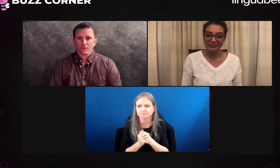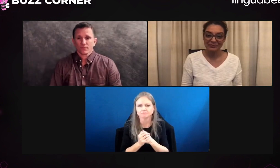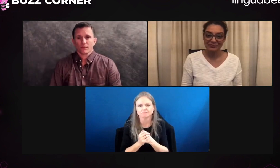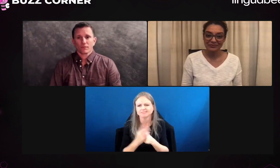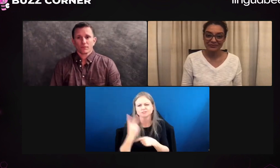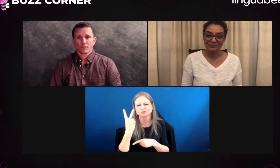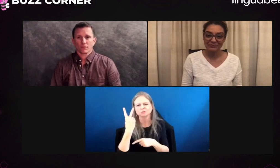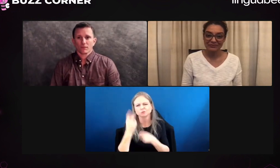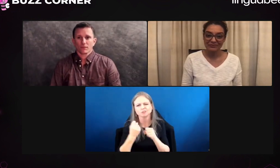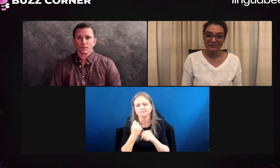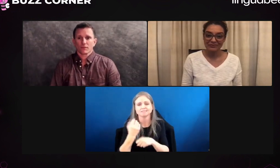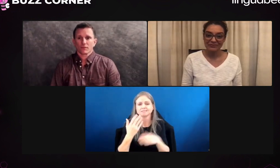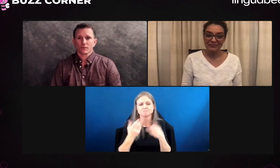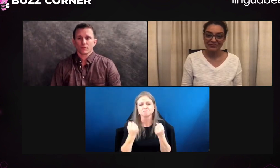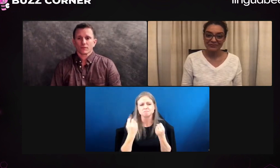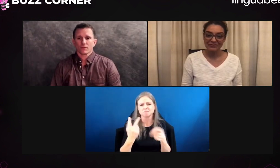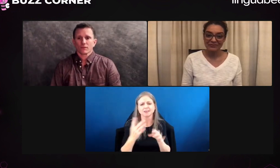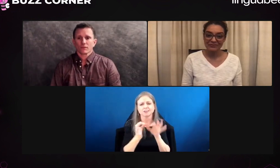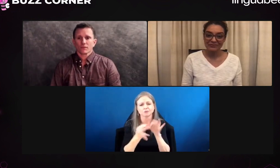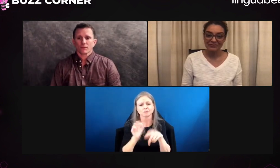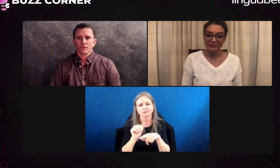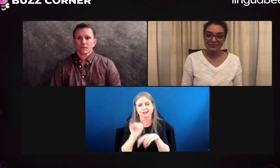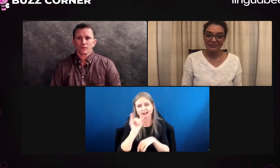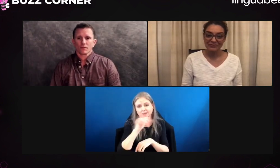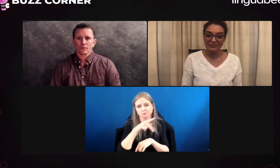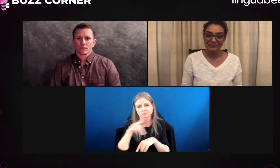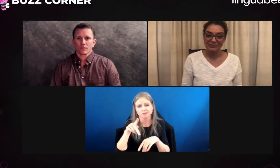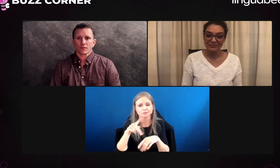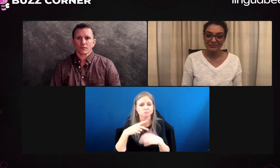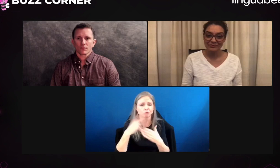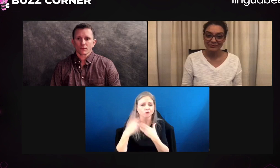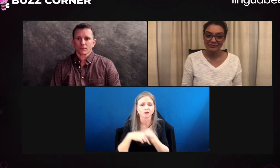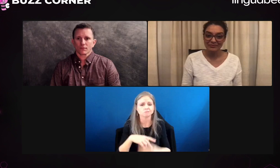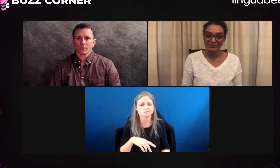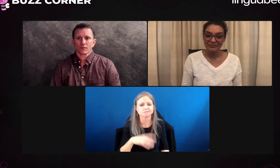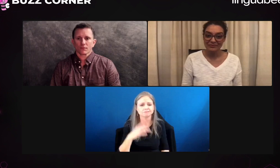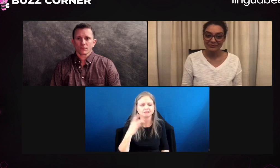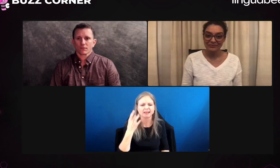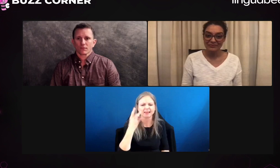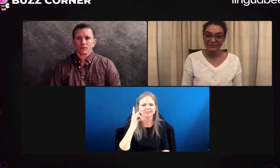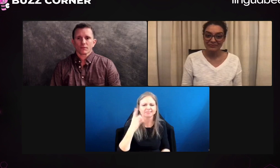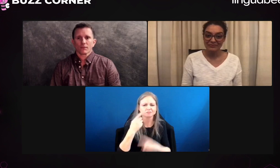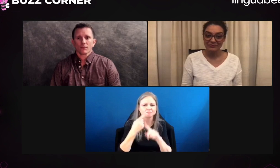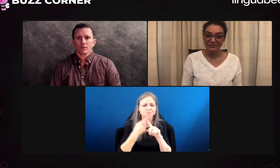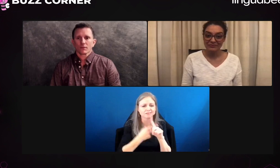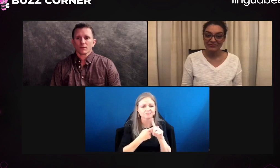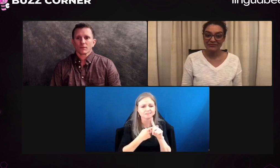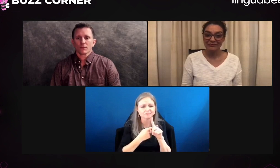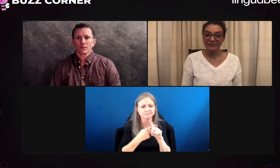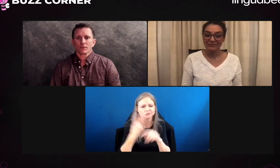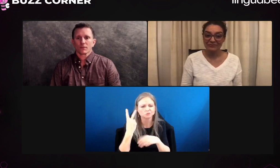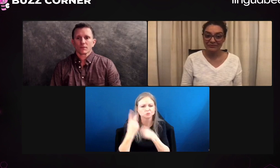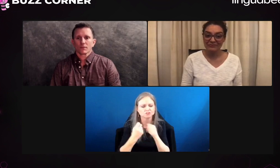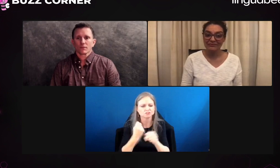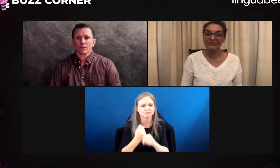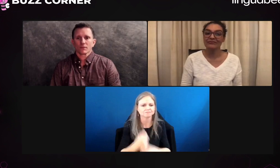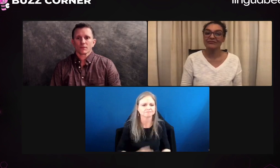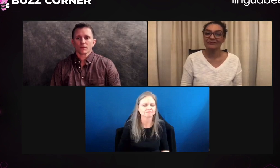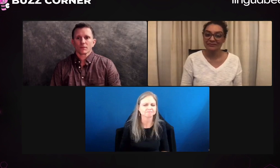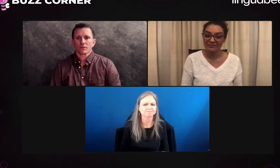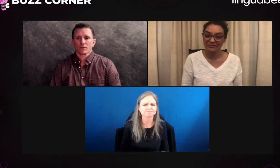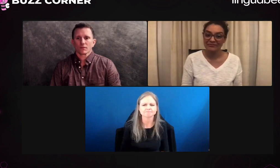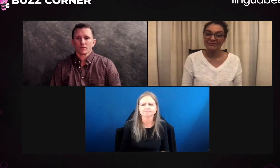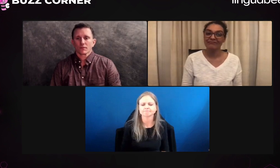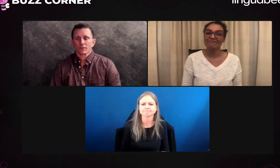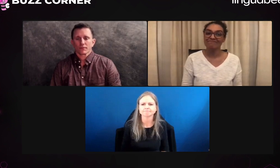of interpreters, you know, many interpreters go through their interpreter training programs, right? They're 18 months